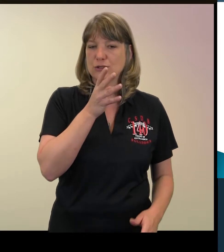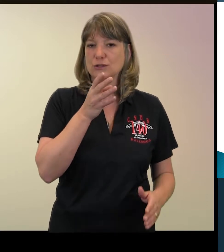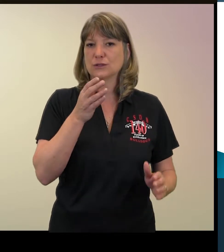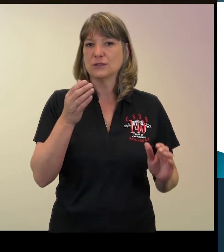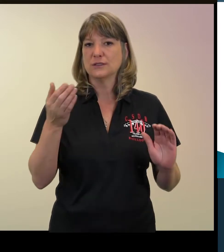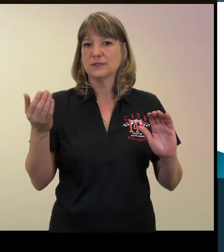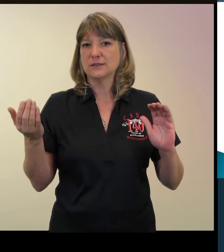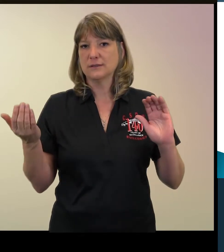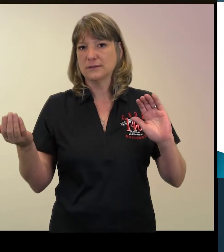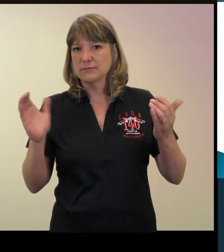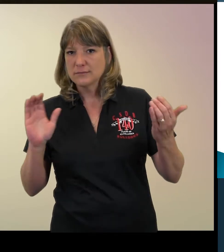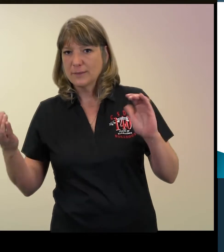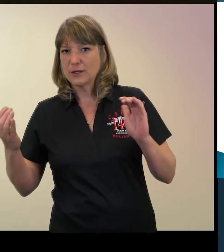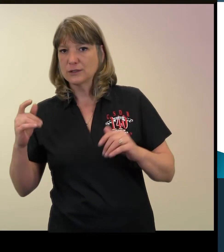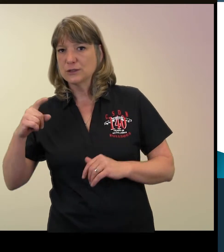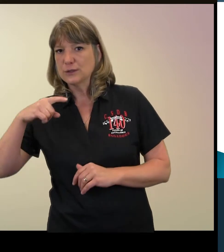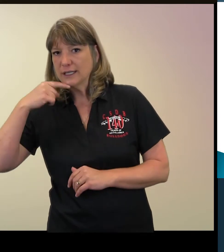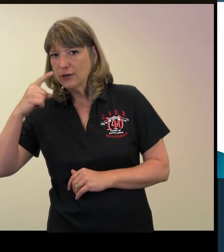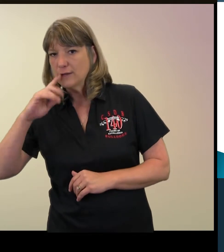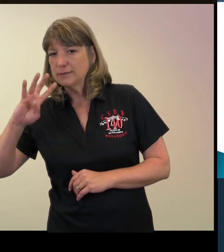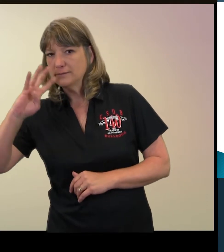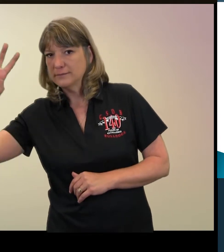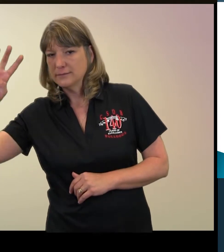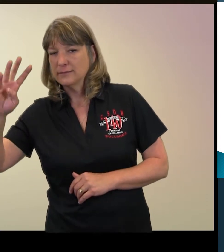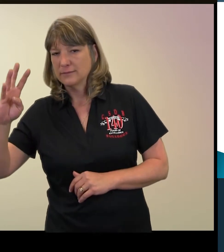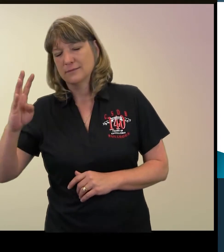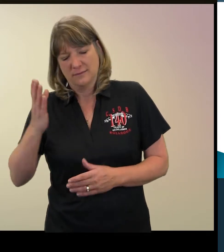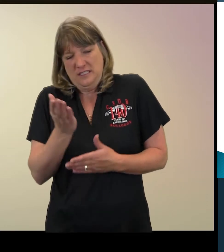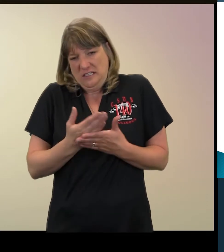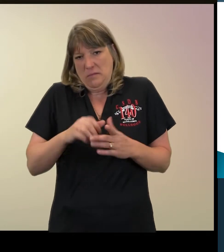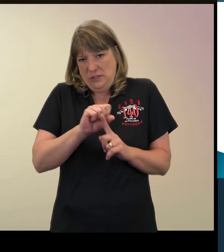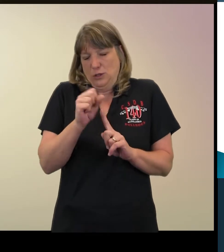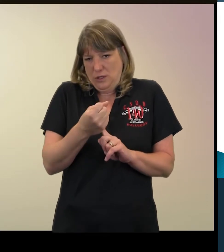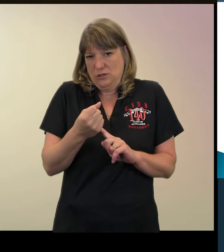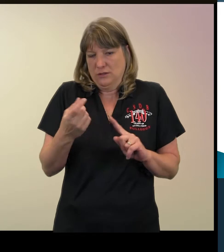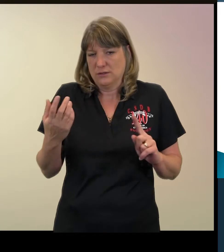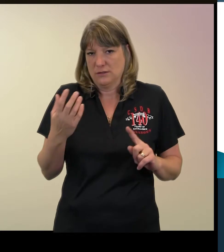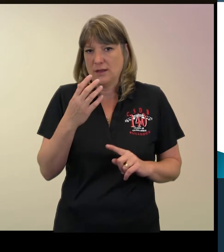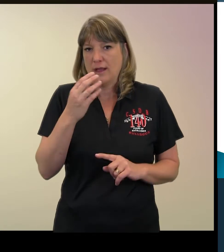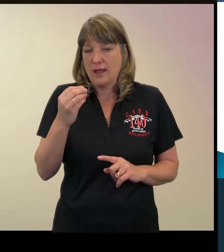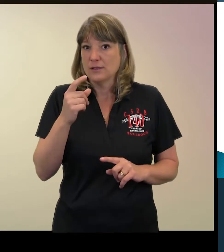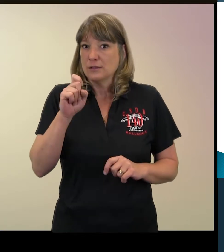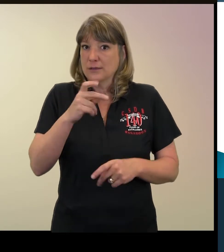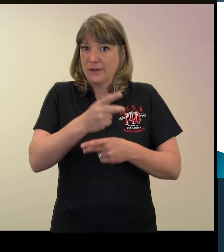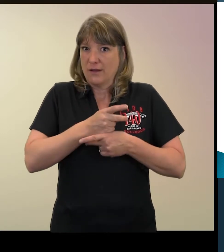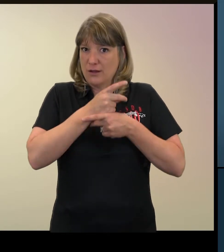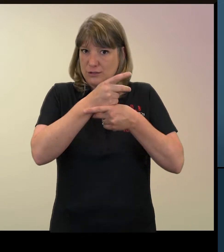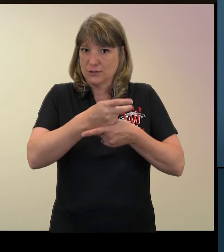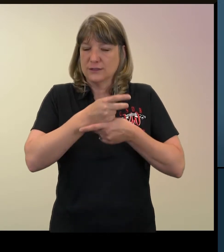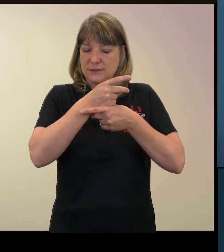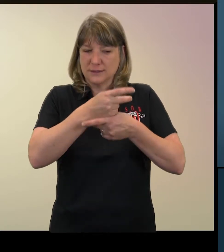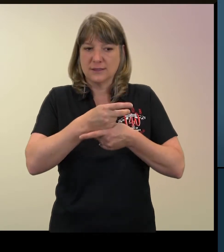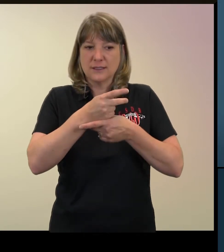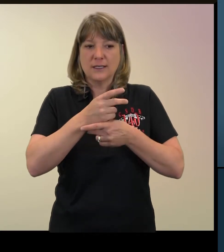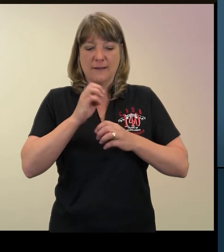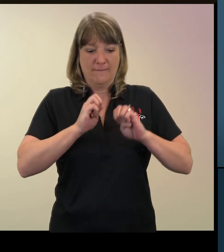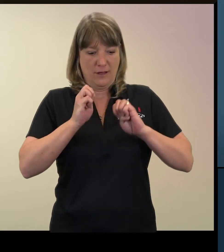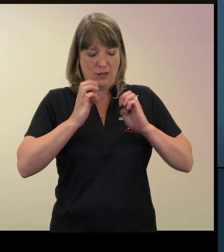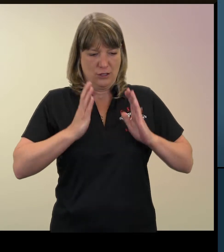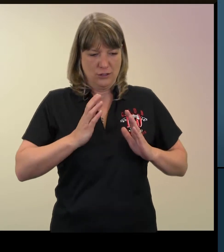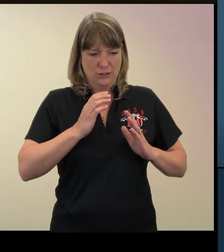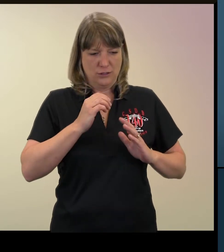differs from how hearing children produce speech in some situations. And so we want to be cautious